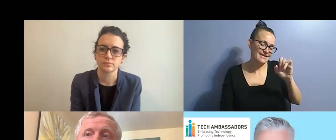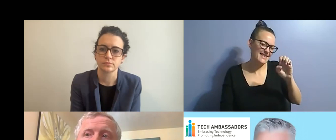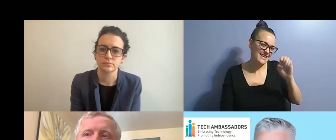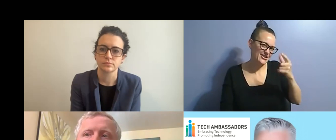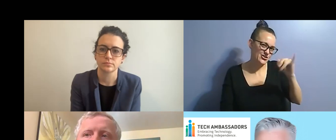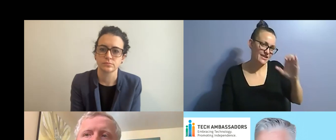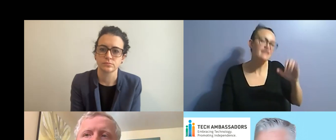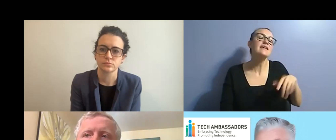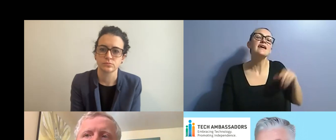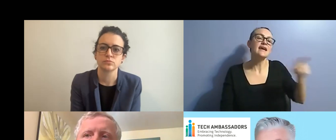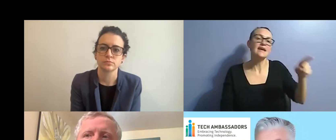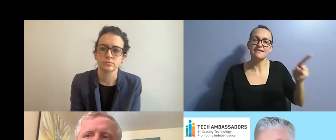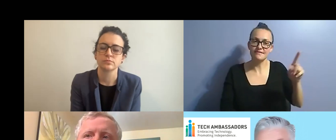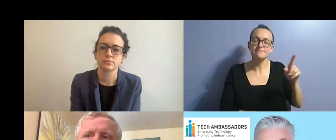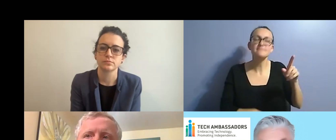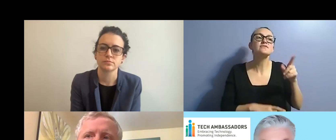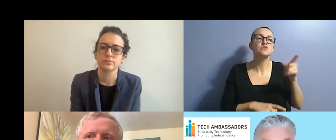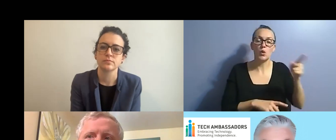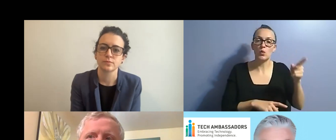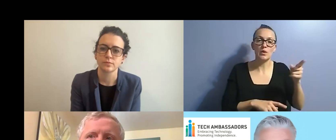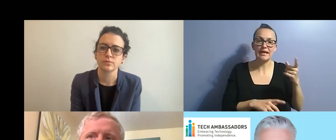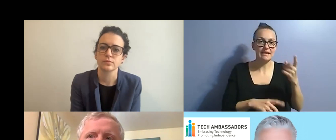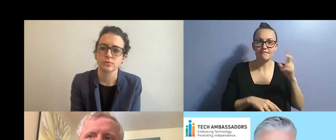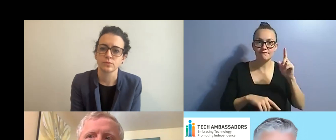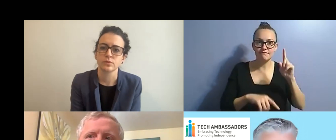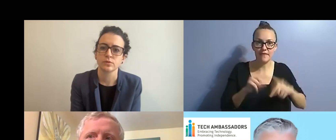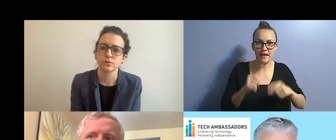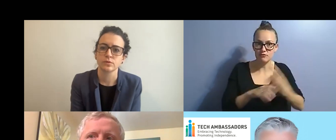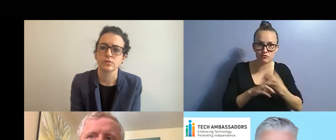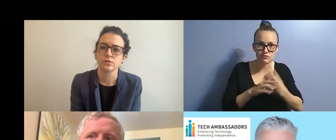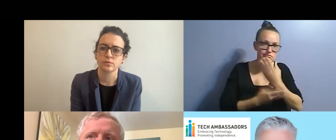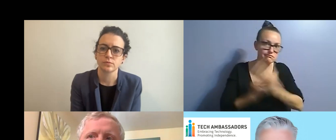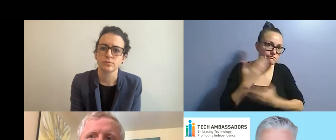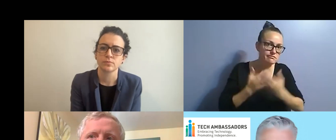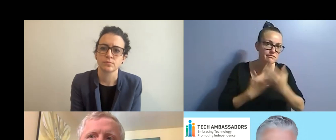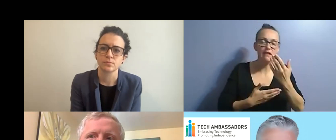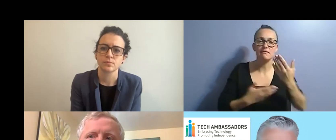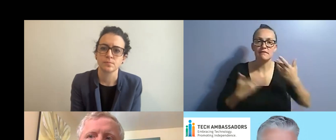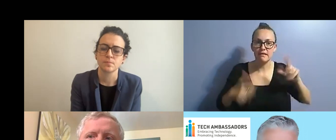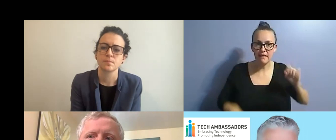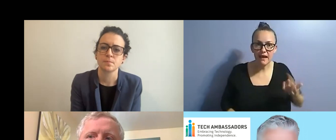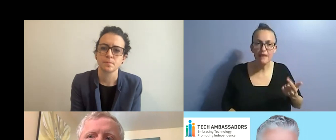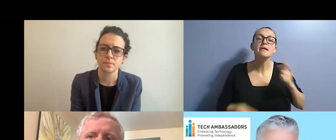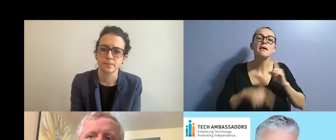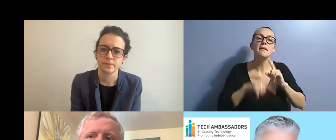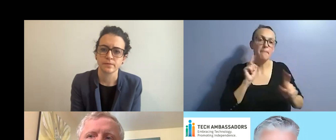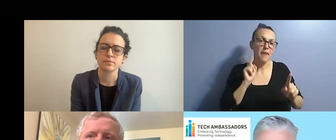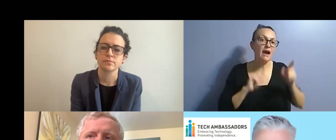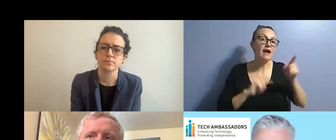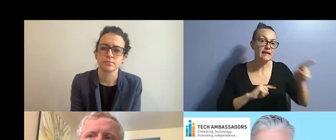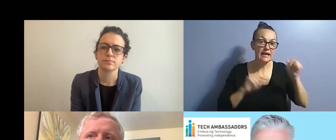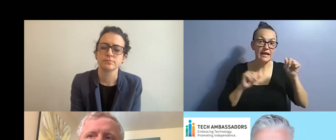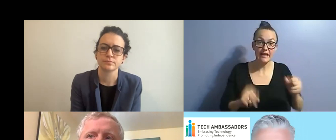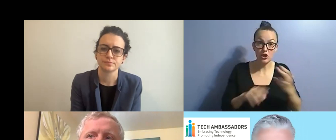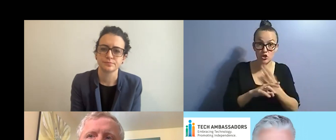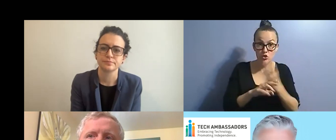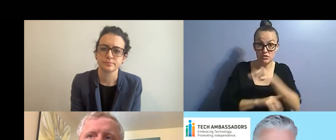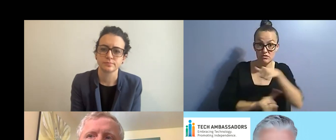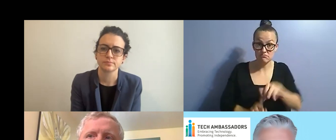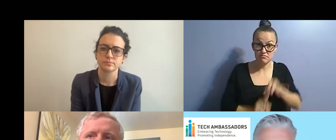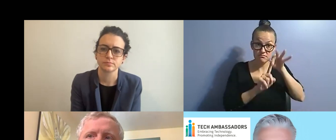video project together to talk a little bit about that technology. And we got a tiny preview of it in that first event, but we've actually got the